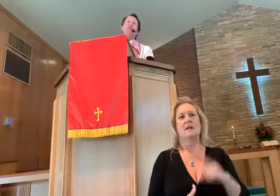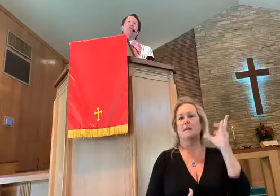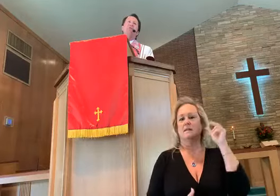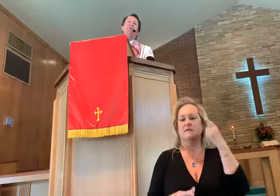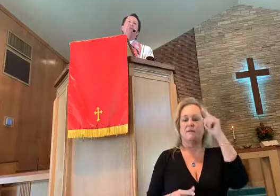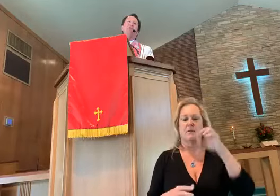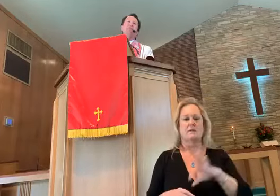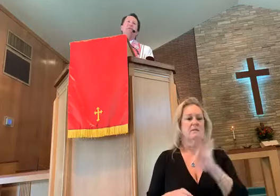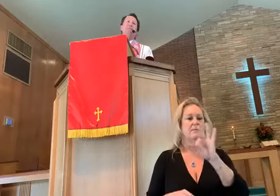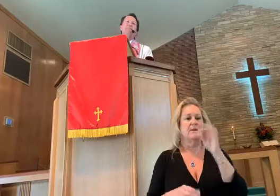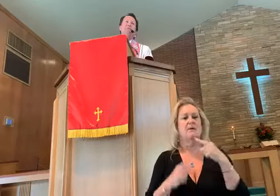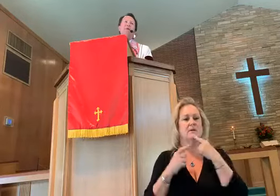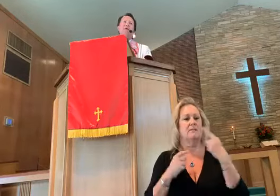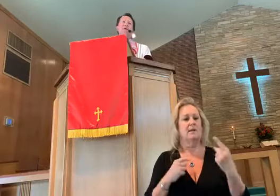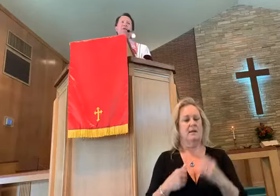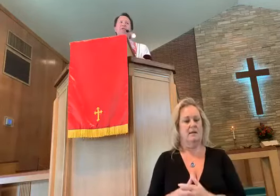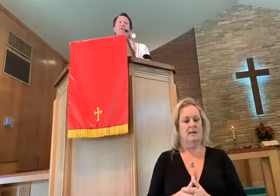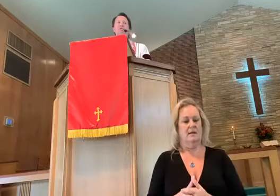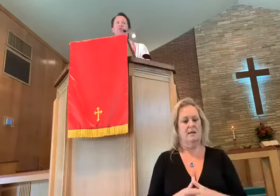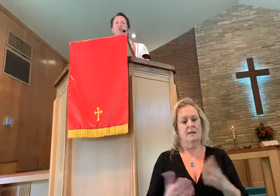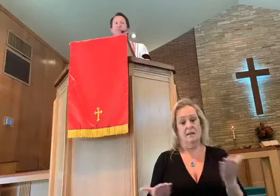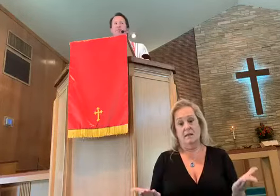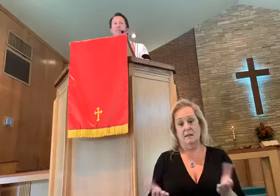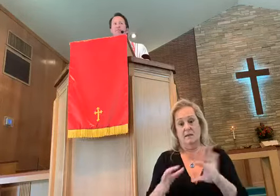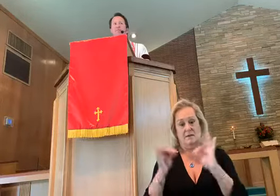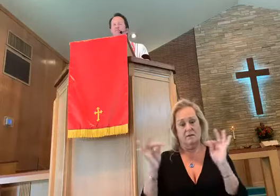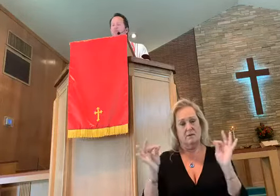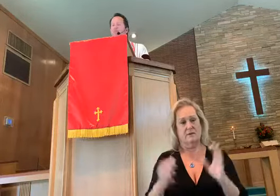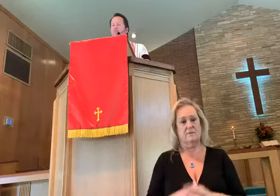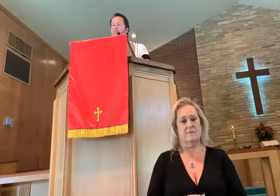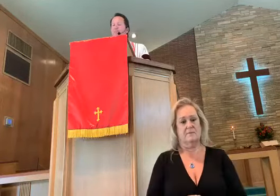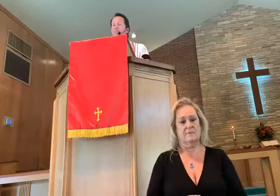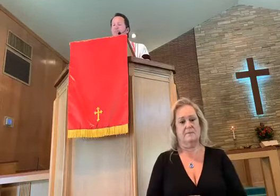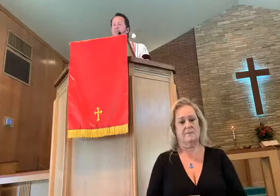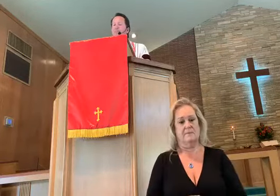Listen for the Spirit speaking in these verses.